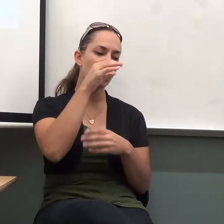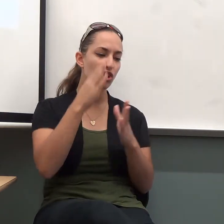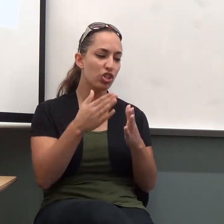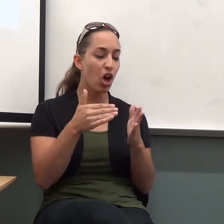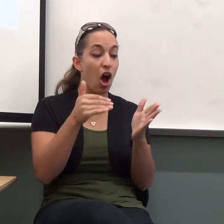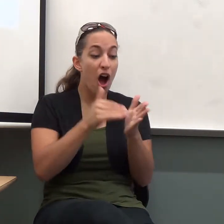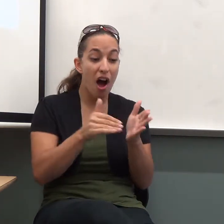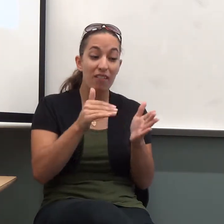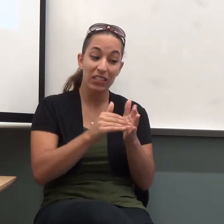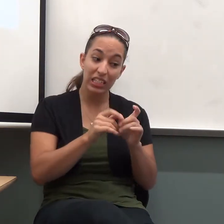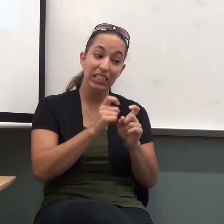candy